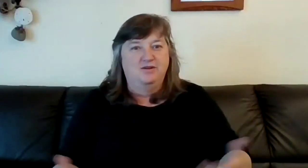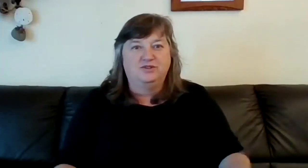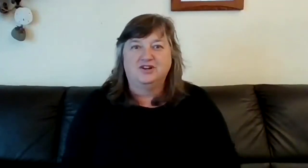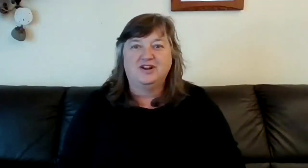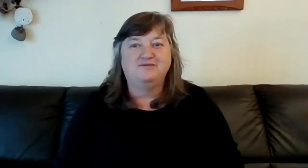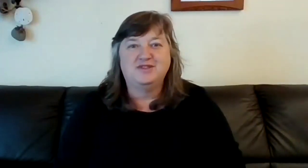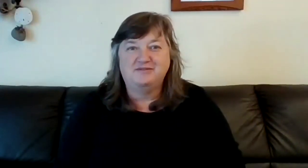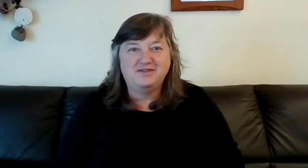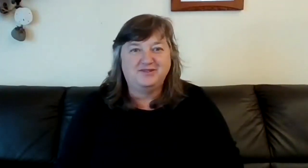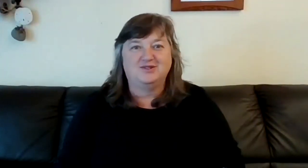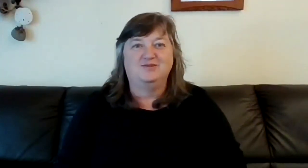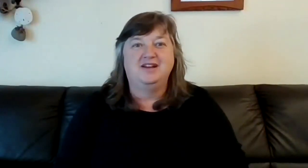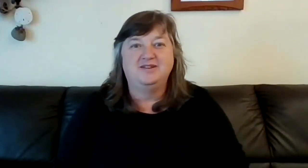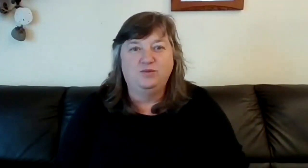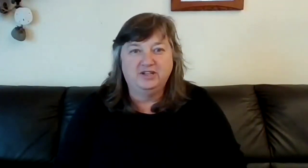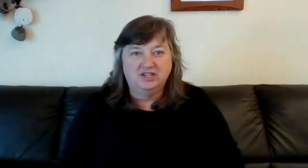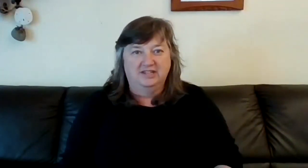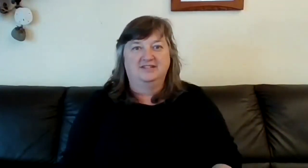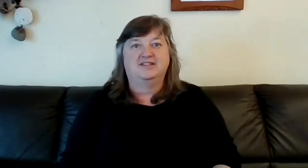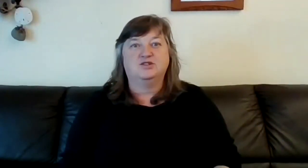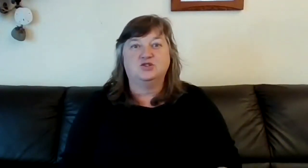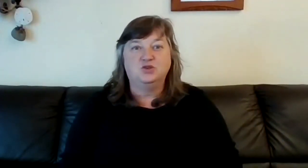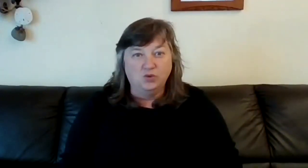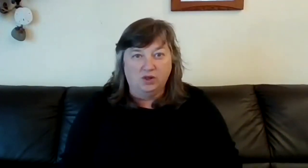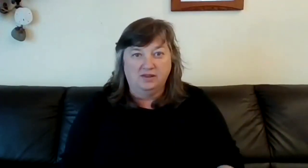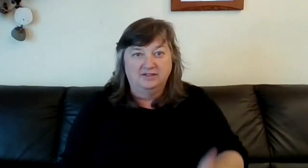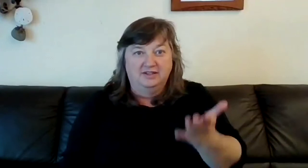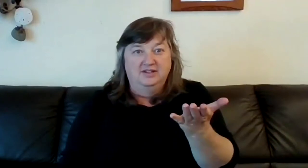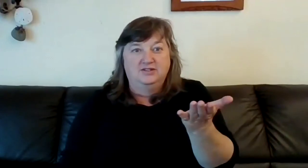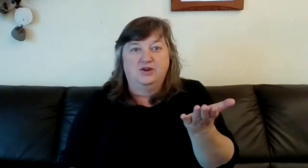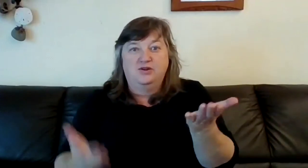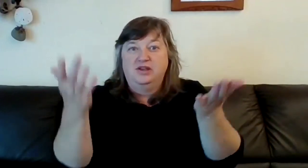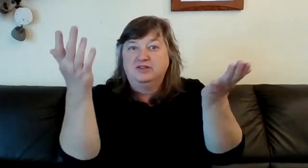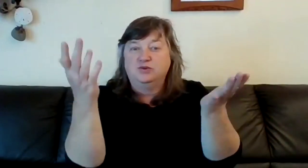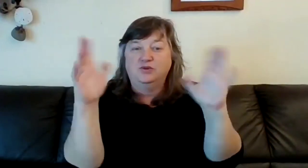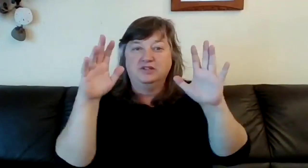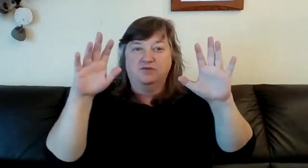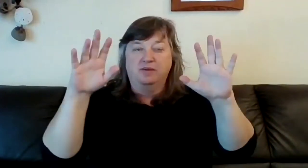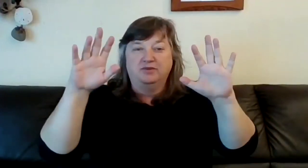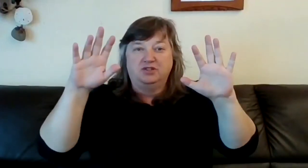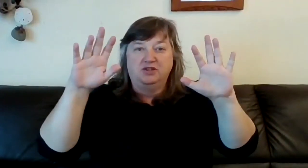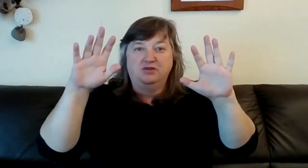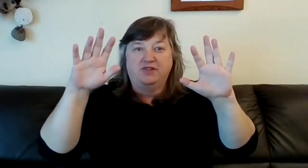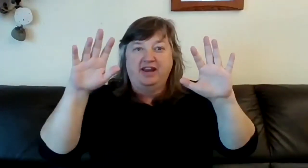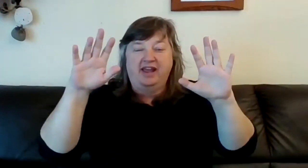we'll start off with the very first one, which is school. So school is formed with two flat